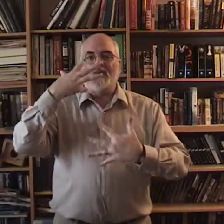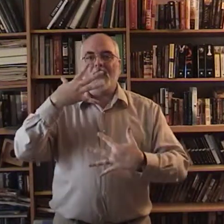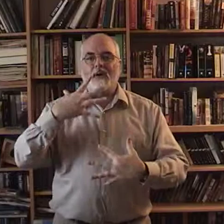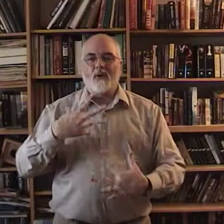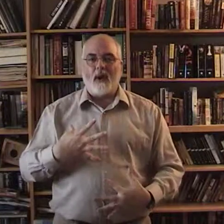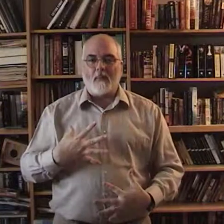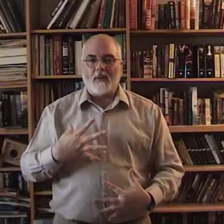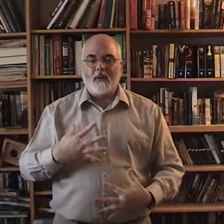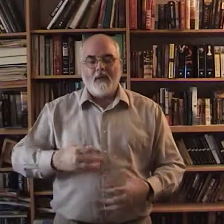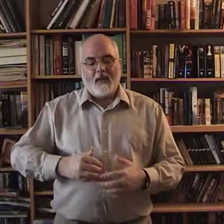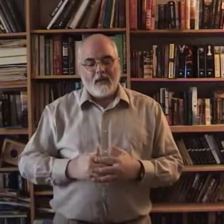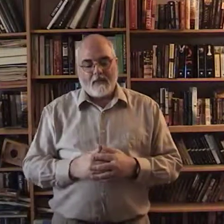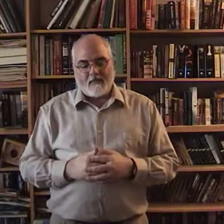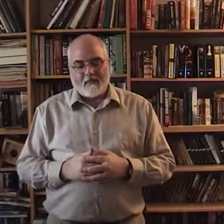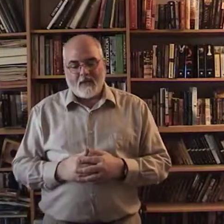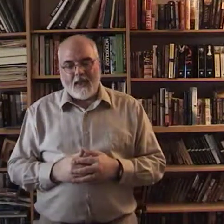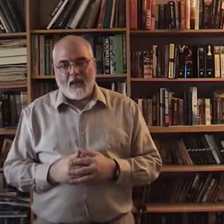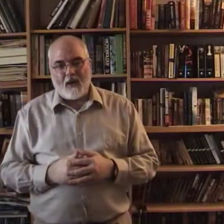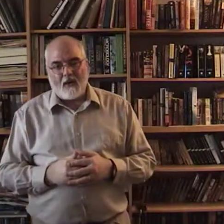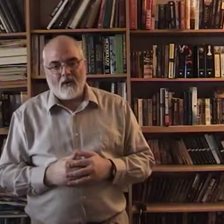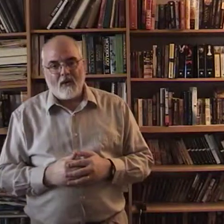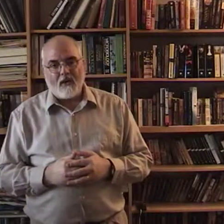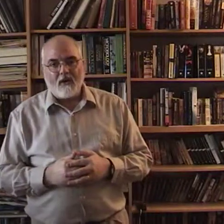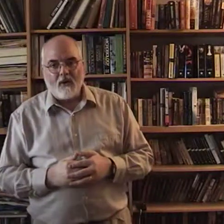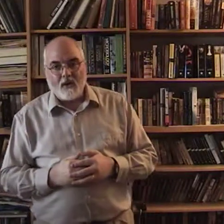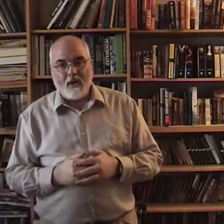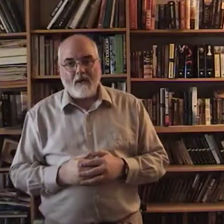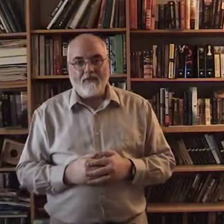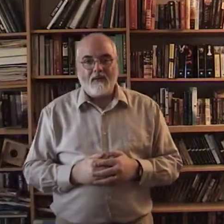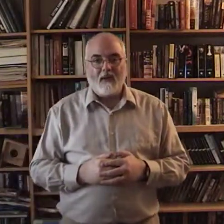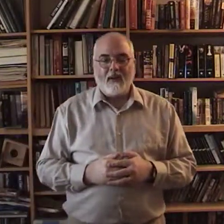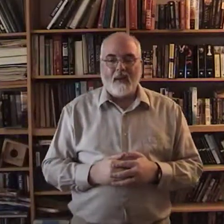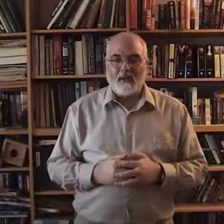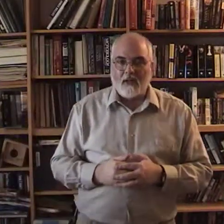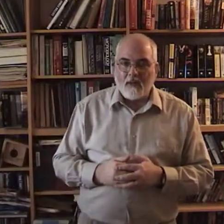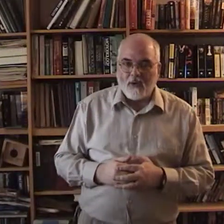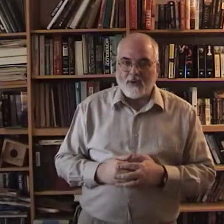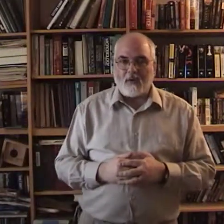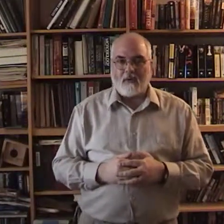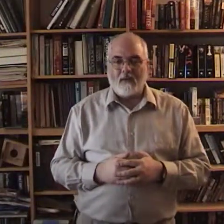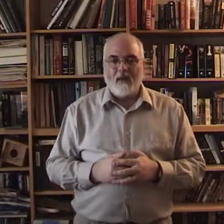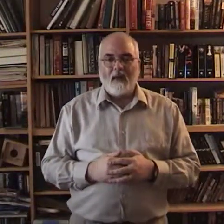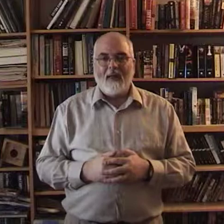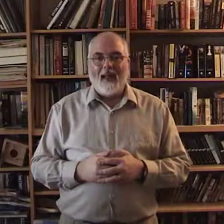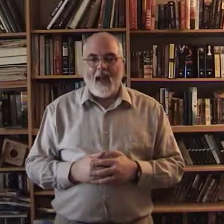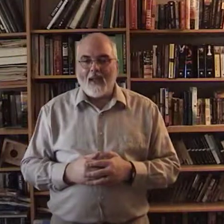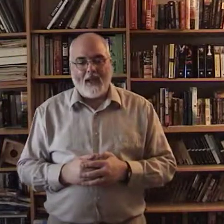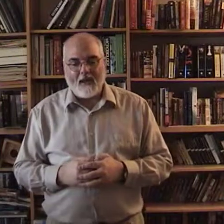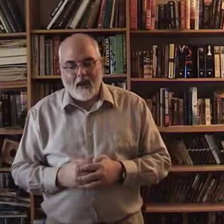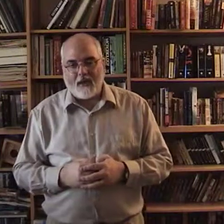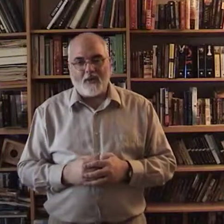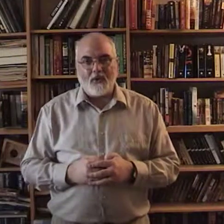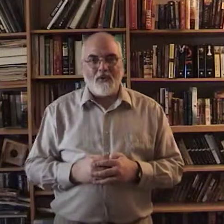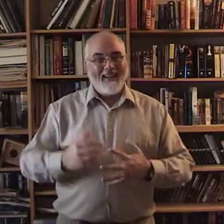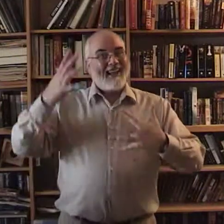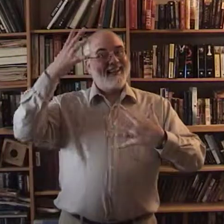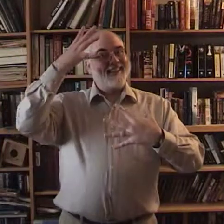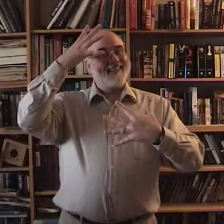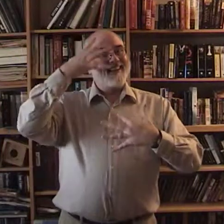kind of drop. Now, grief is an emotion. I cannot do